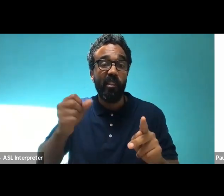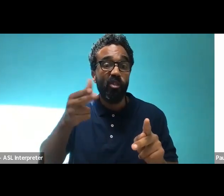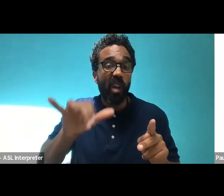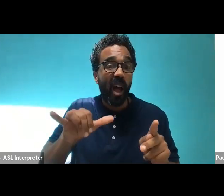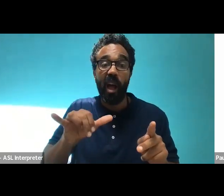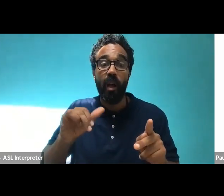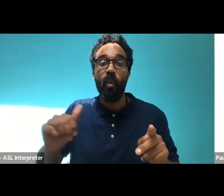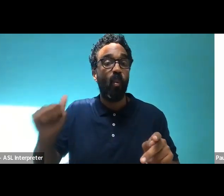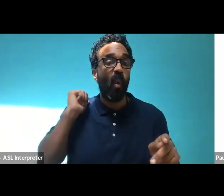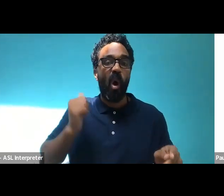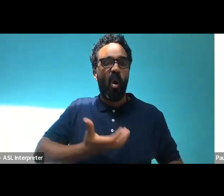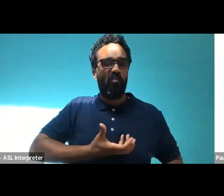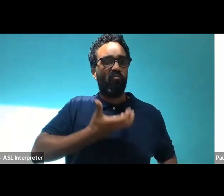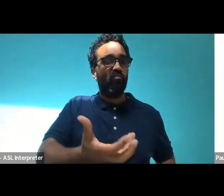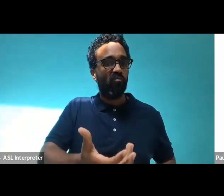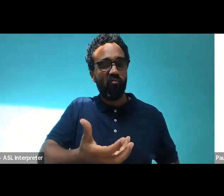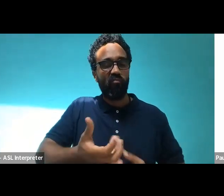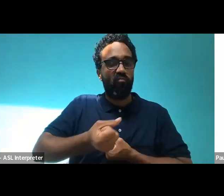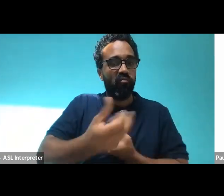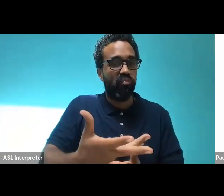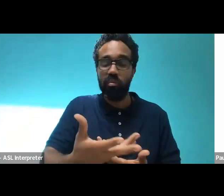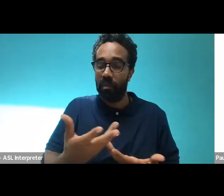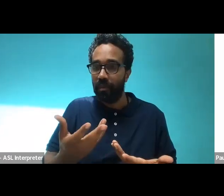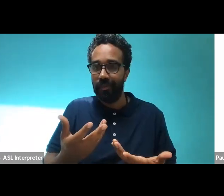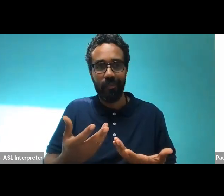have a disability doesn't always make it